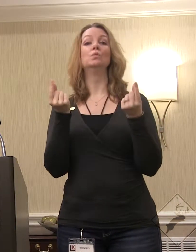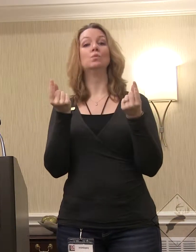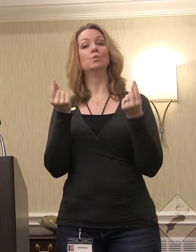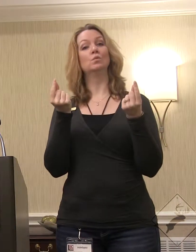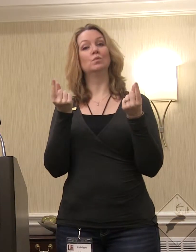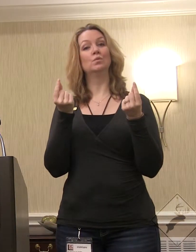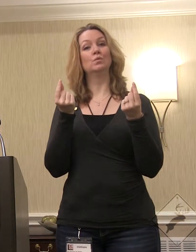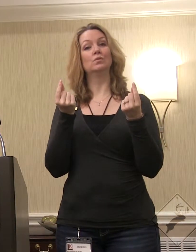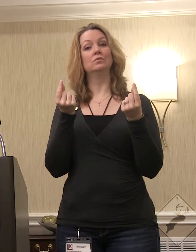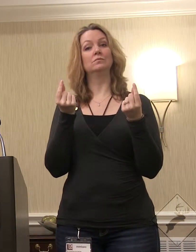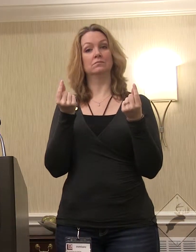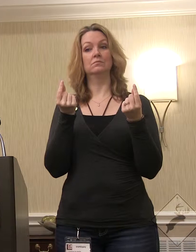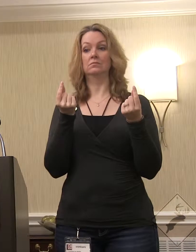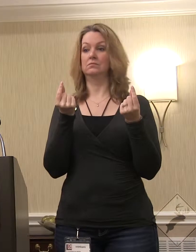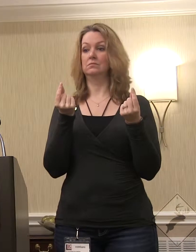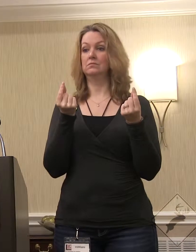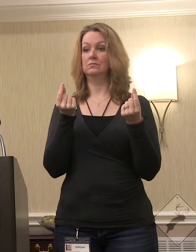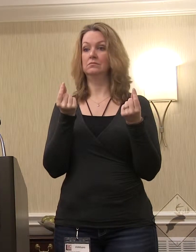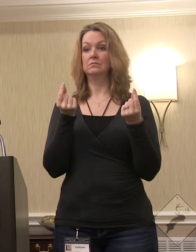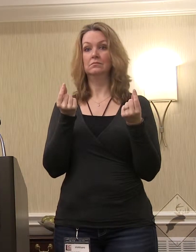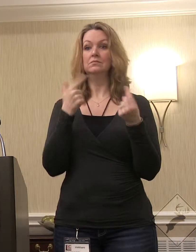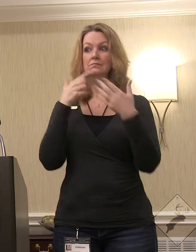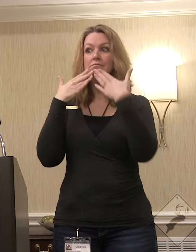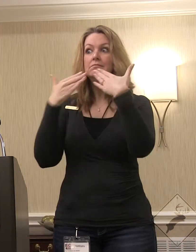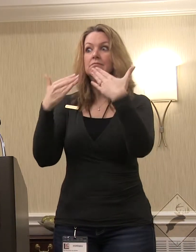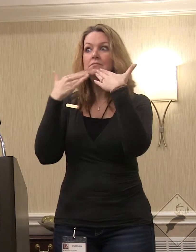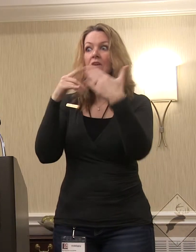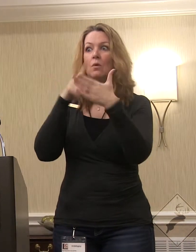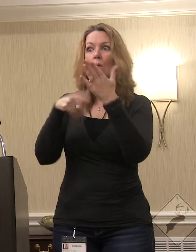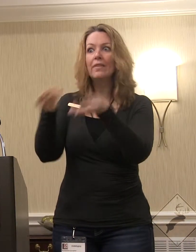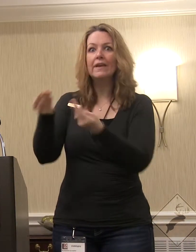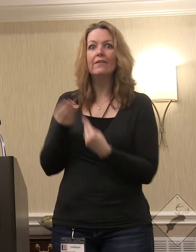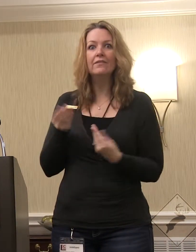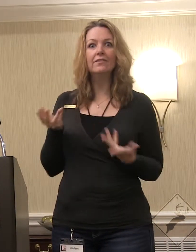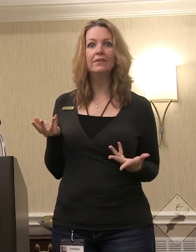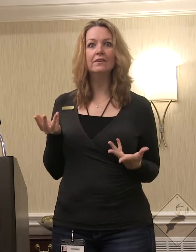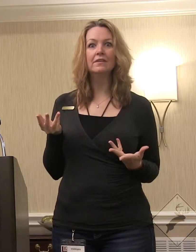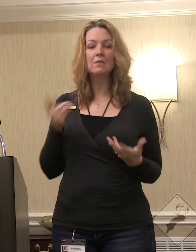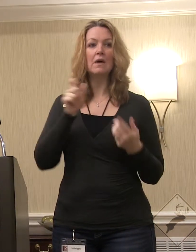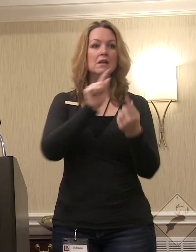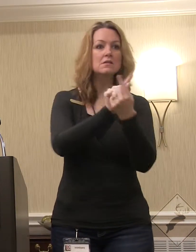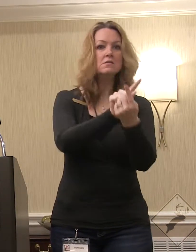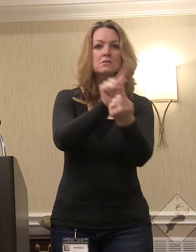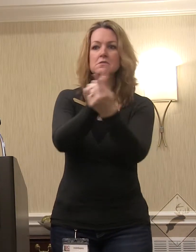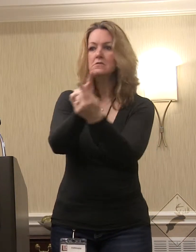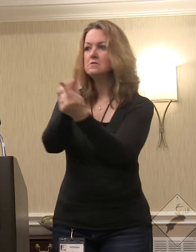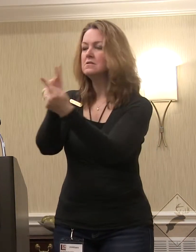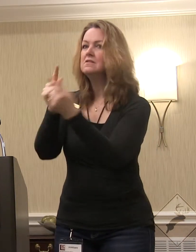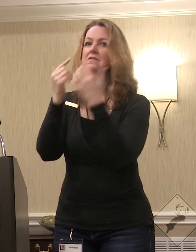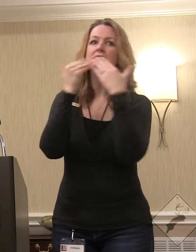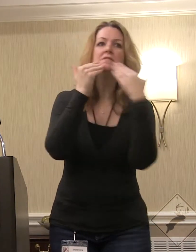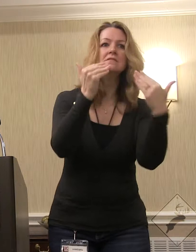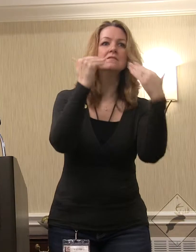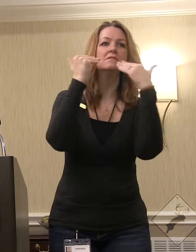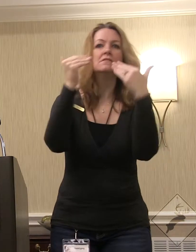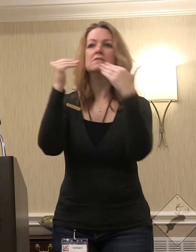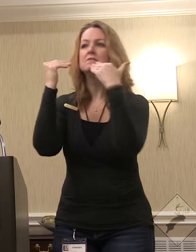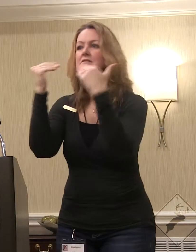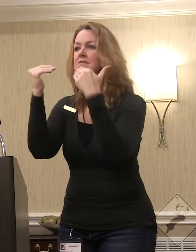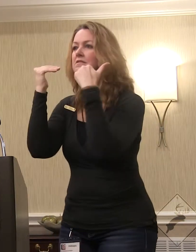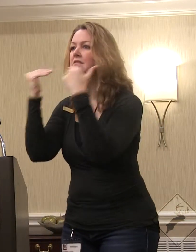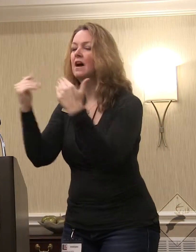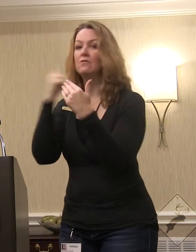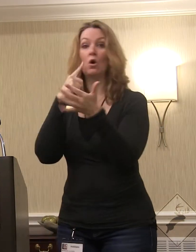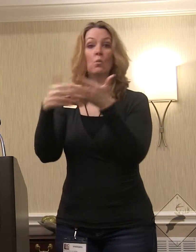is acknowledge the giving on an individual basis. You have to thank everyone